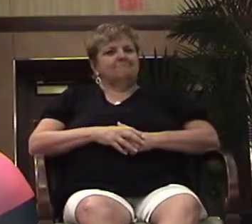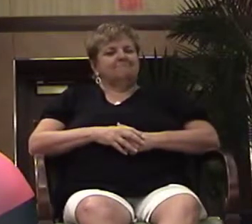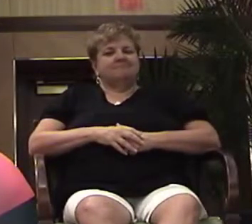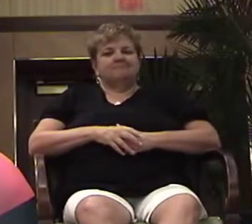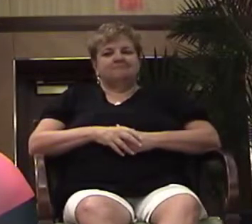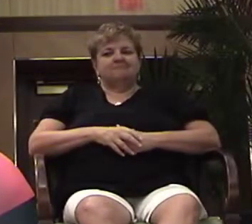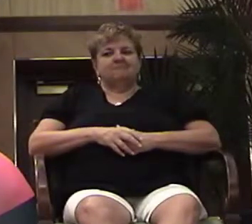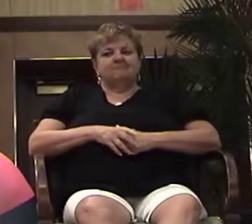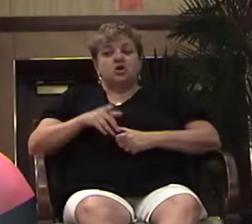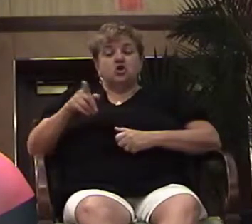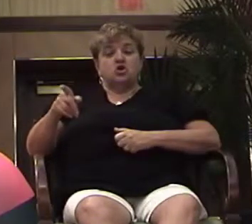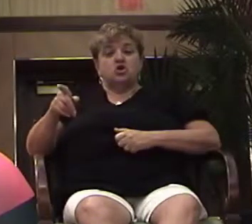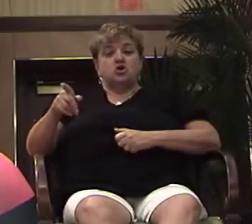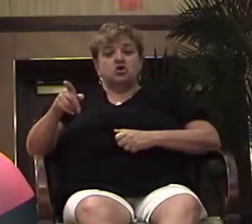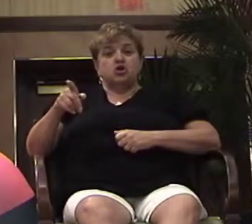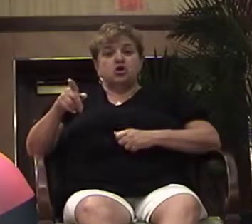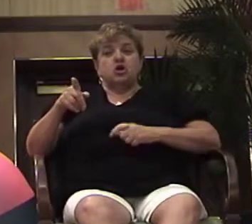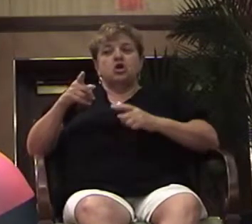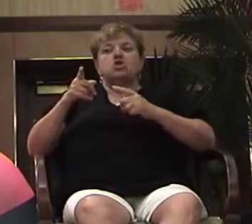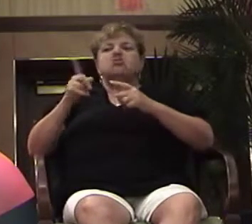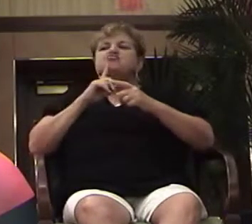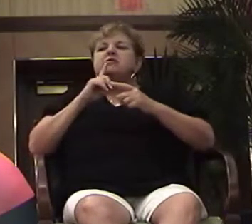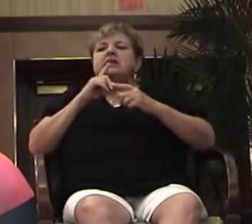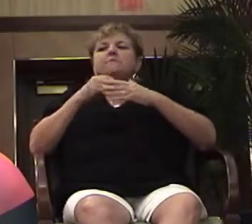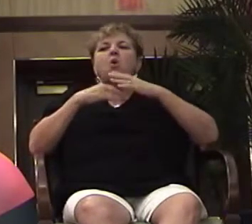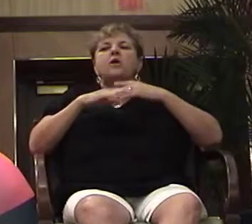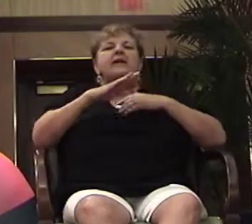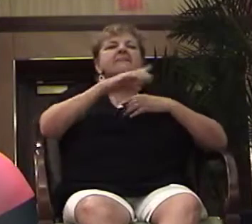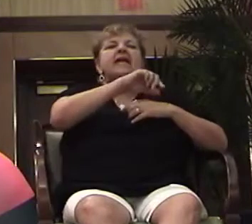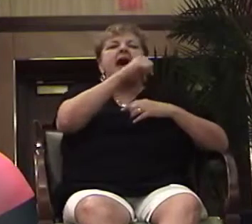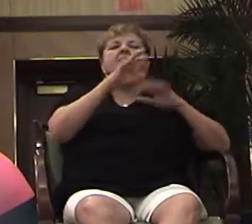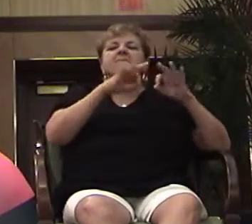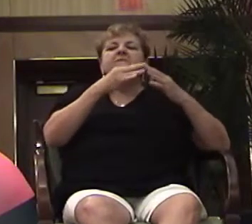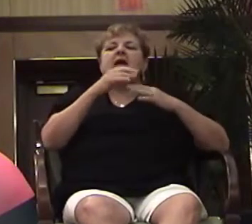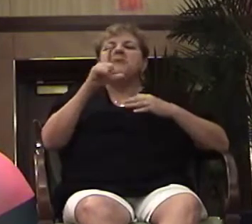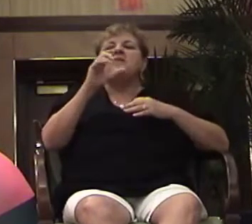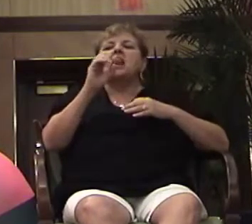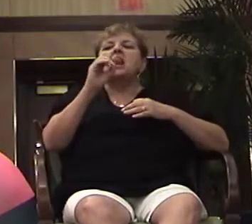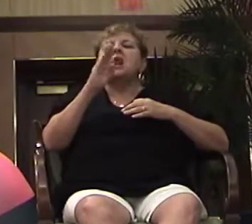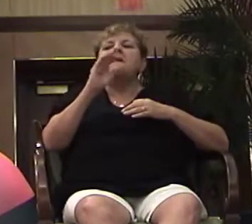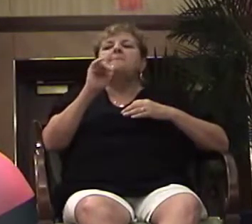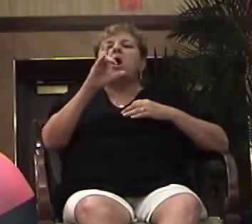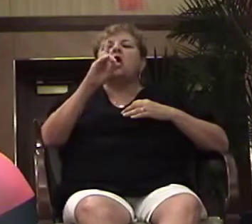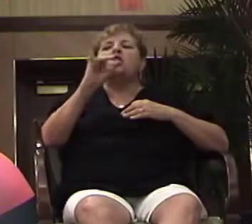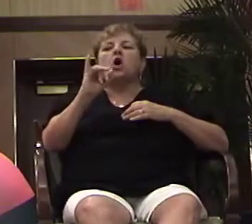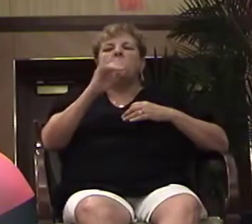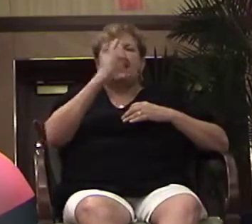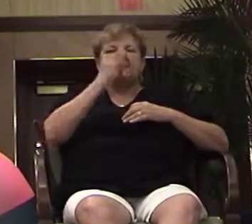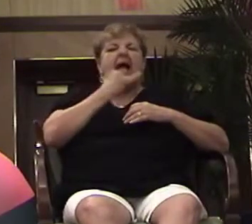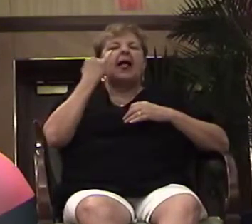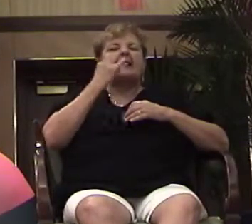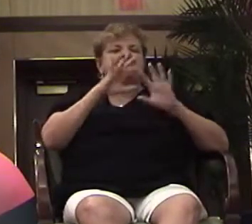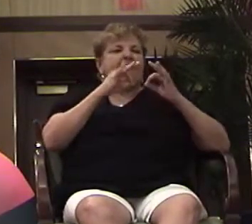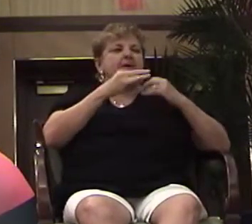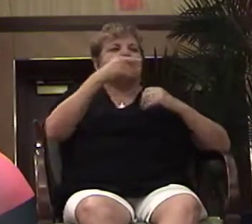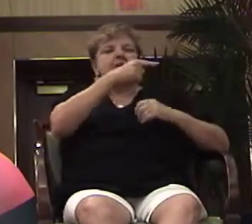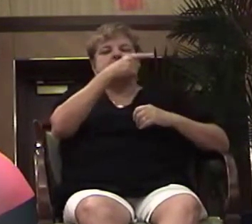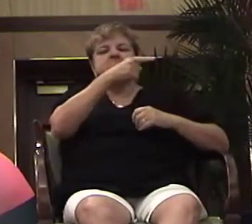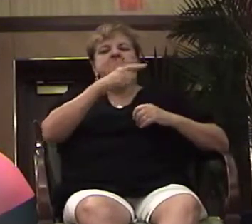You came from the Lauderdale family, an Italian family that had 10